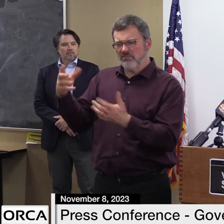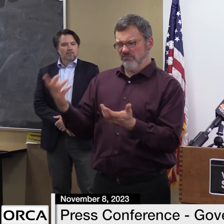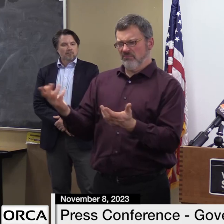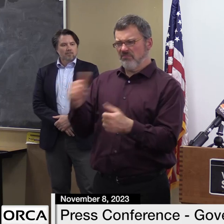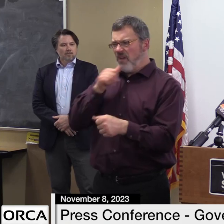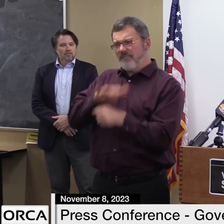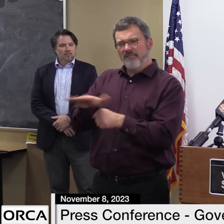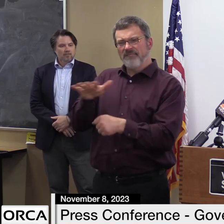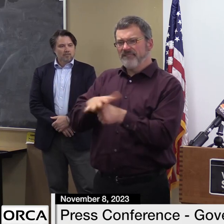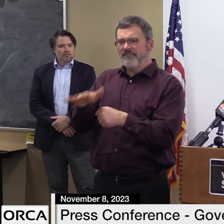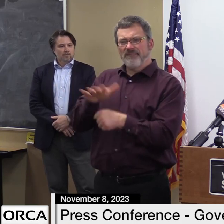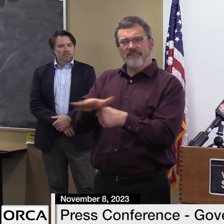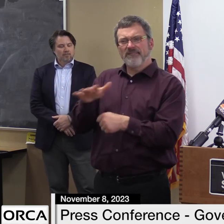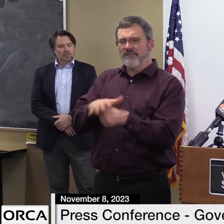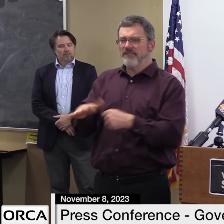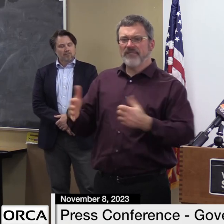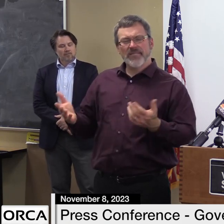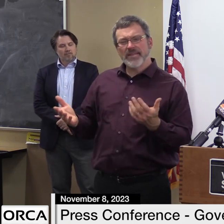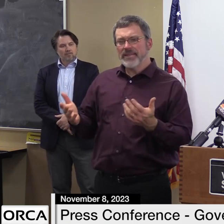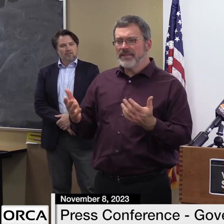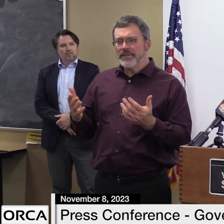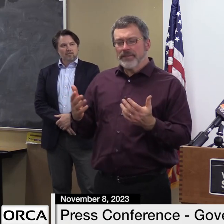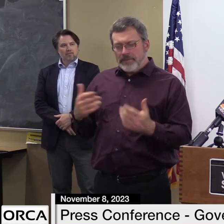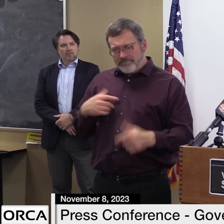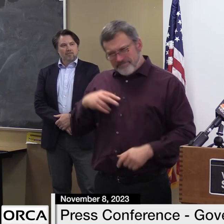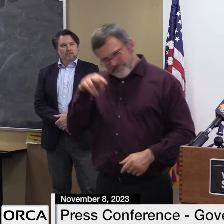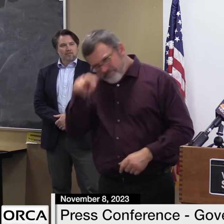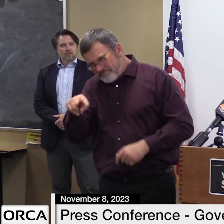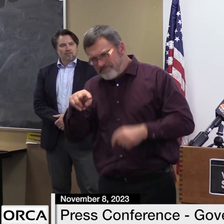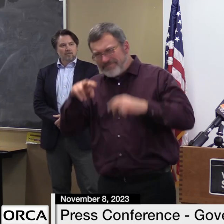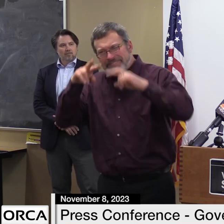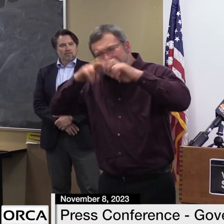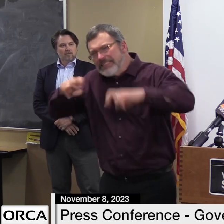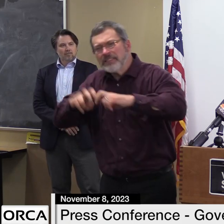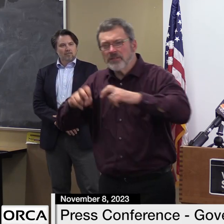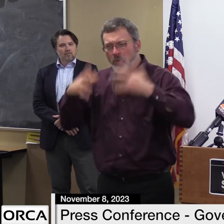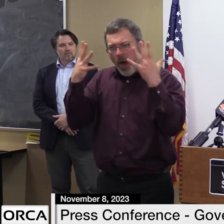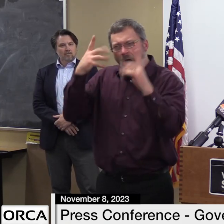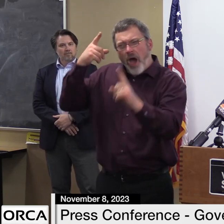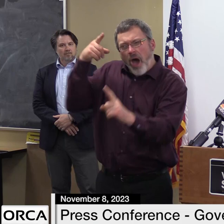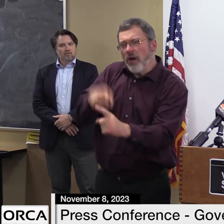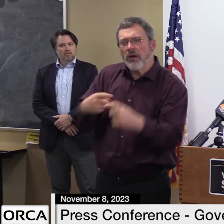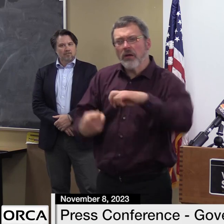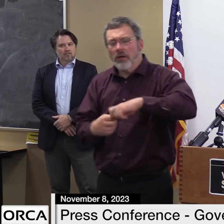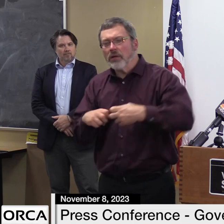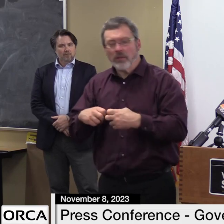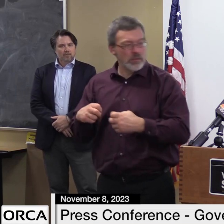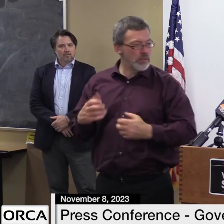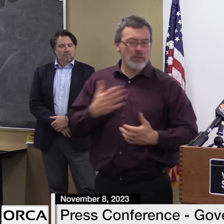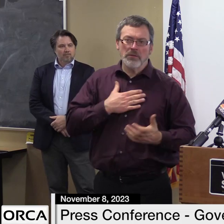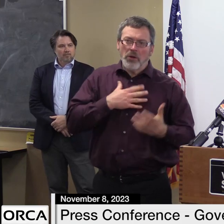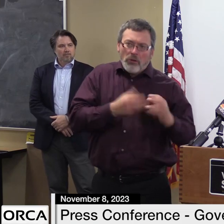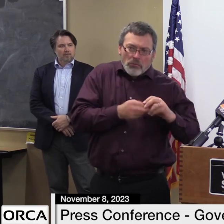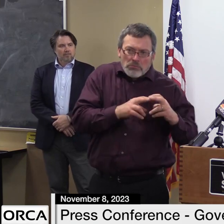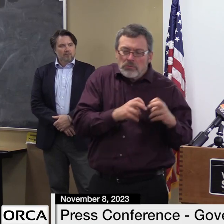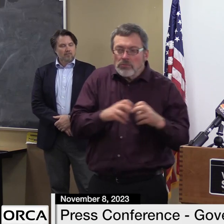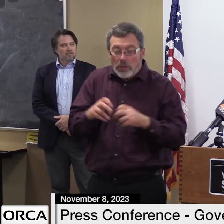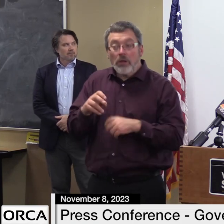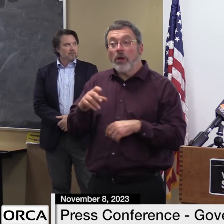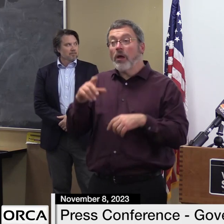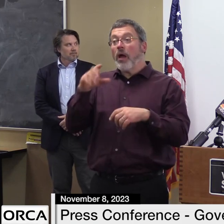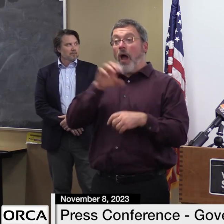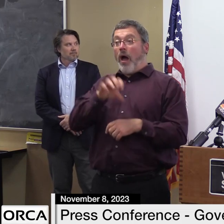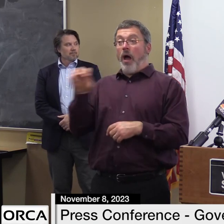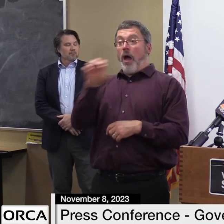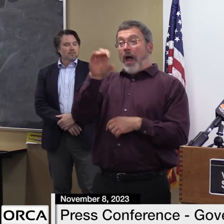To better understand the issue, we're going to pull up data that looks at this on a per county basis, because part of the